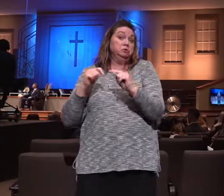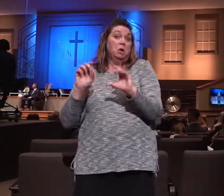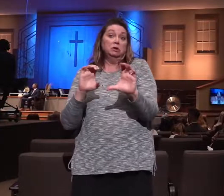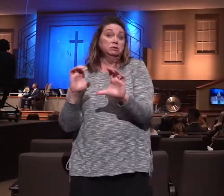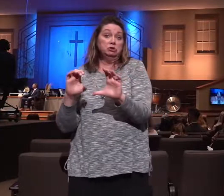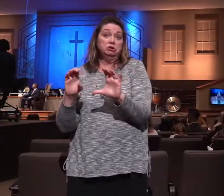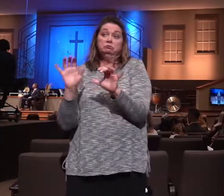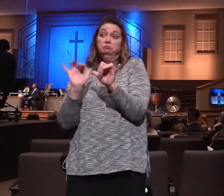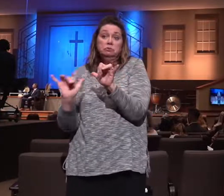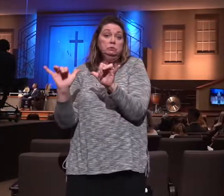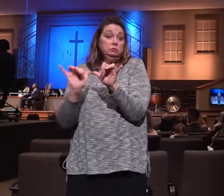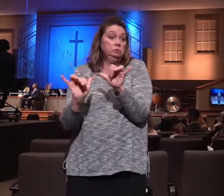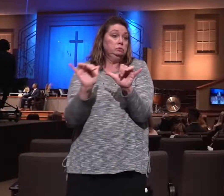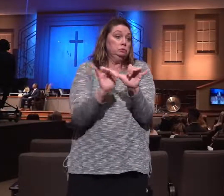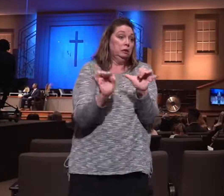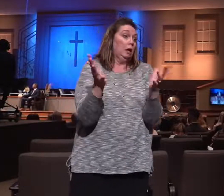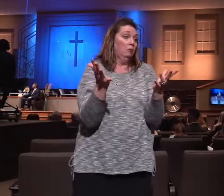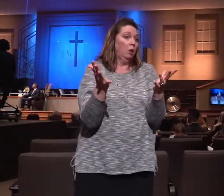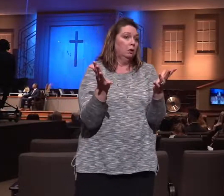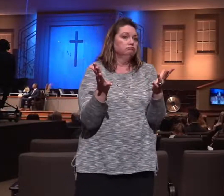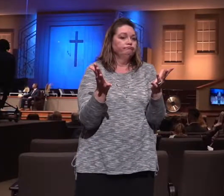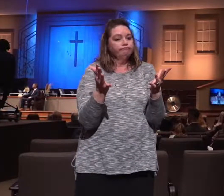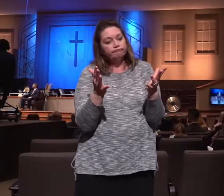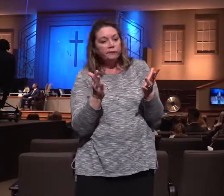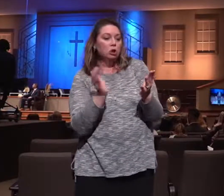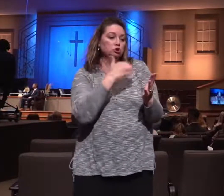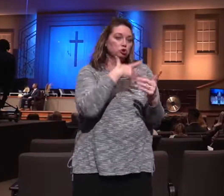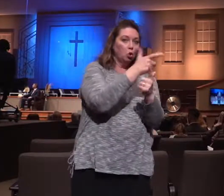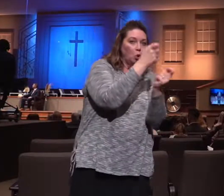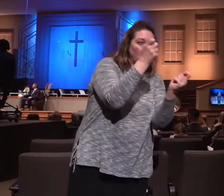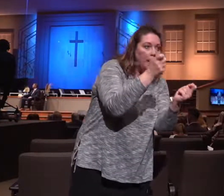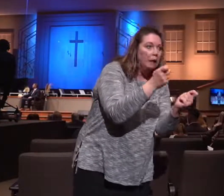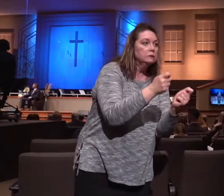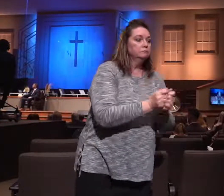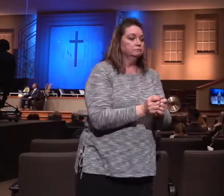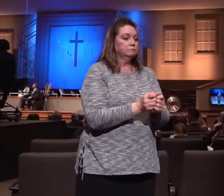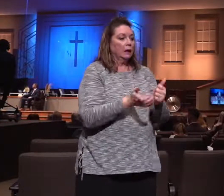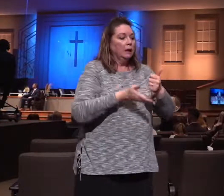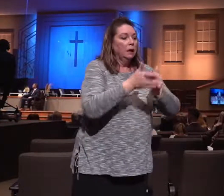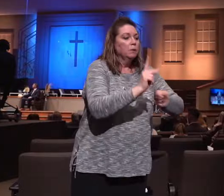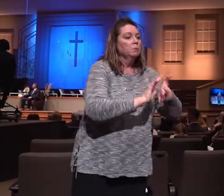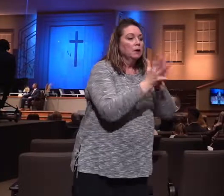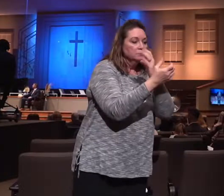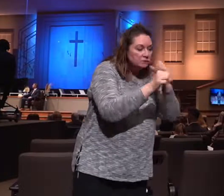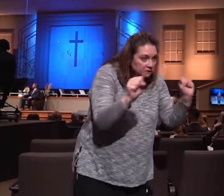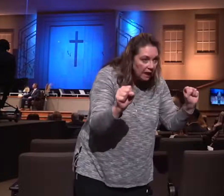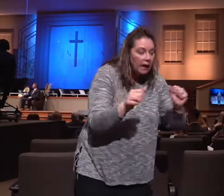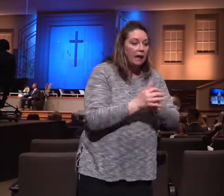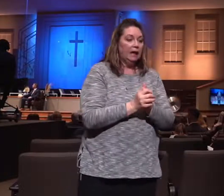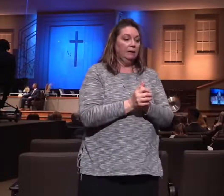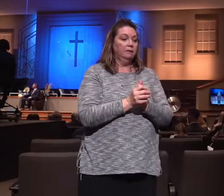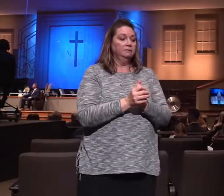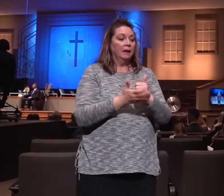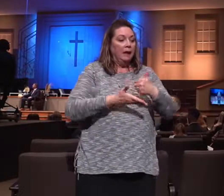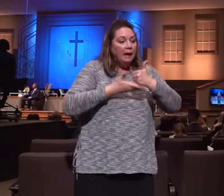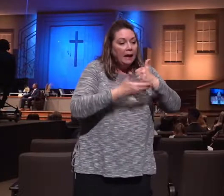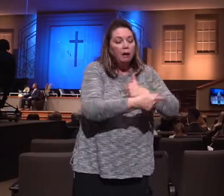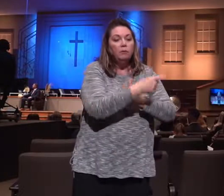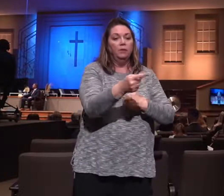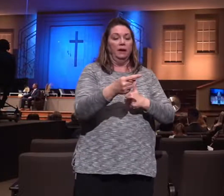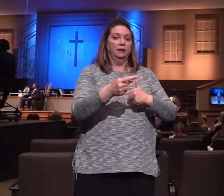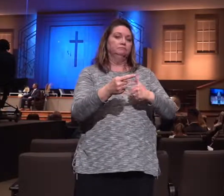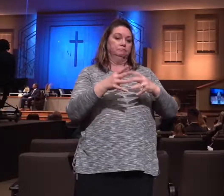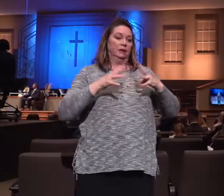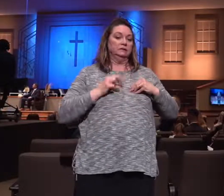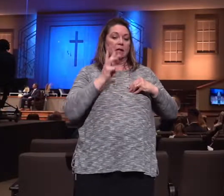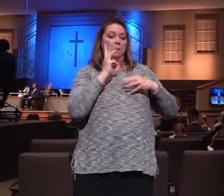Testament churches do, and that is win people to Christ and baptize them and disciple them and see them grow in the Lord. And we're thankful for all that